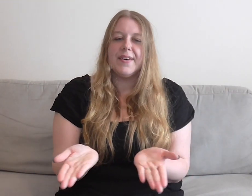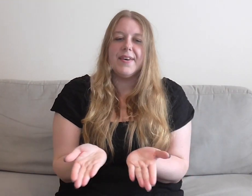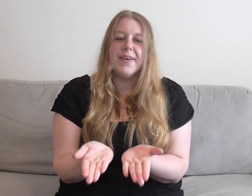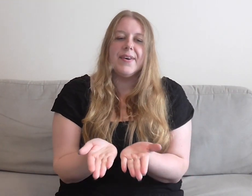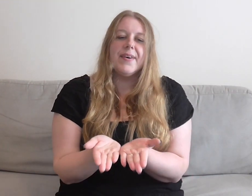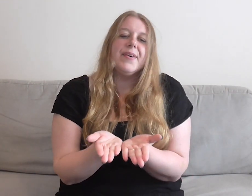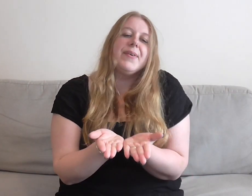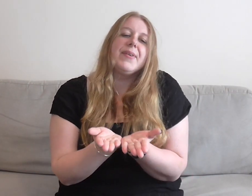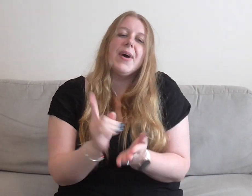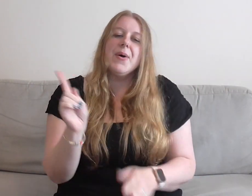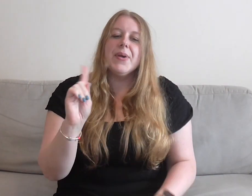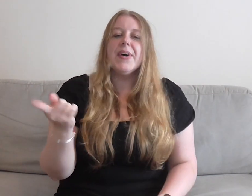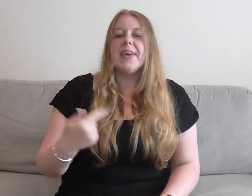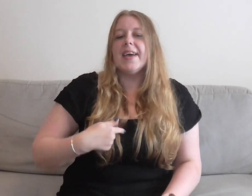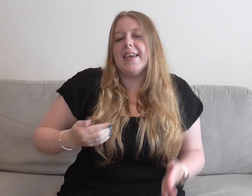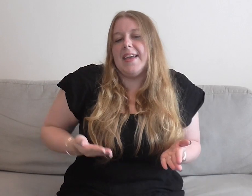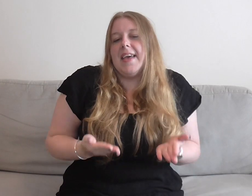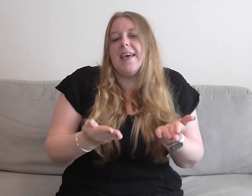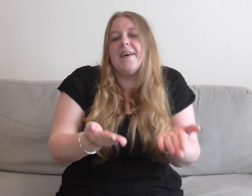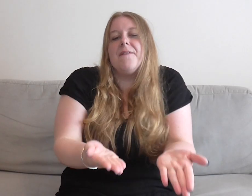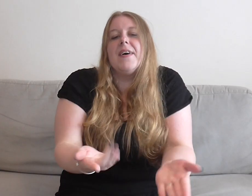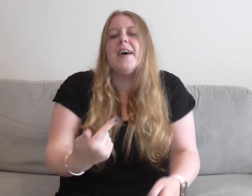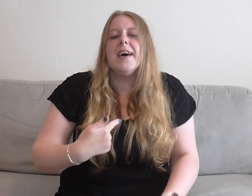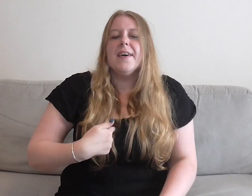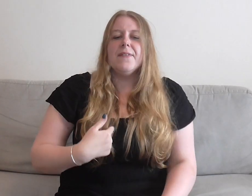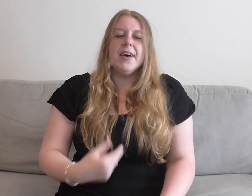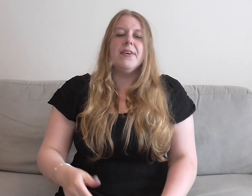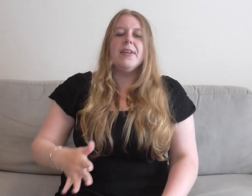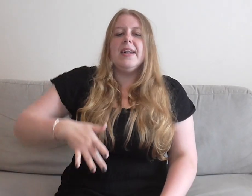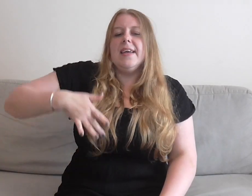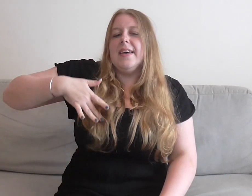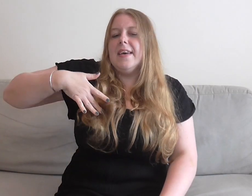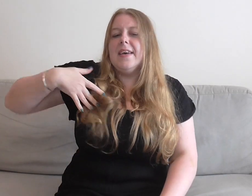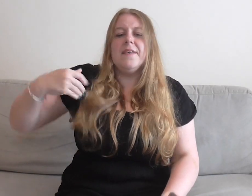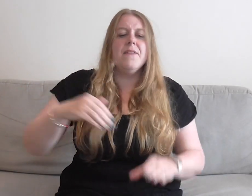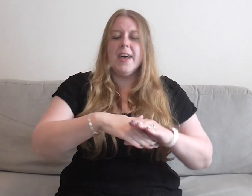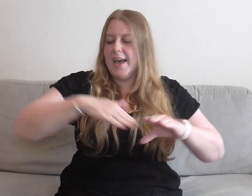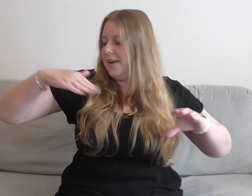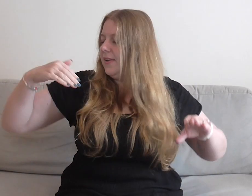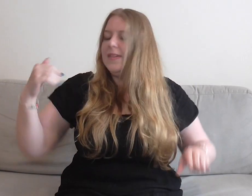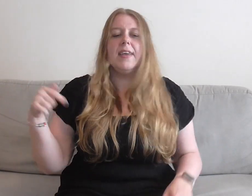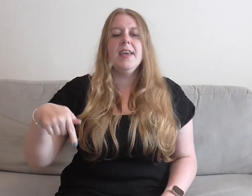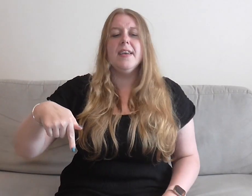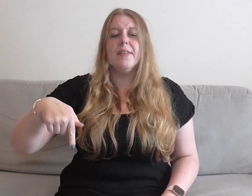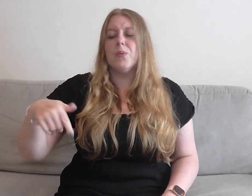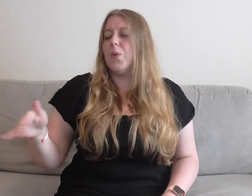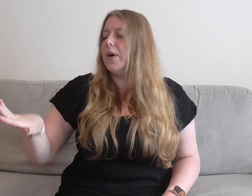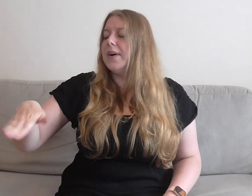What would I give What I could live Out of these waters?